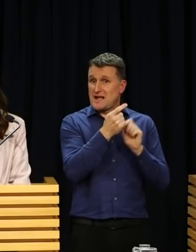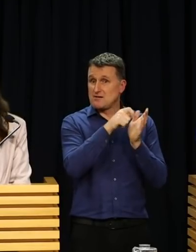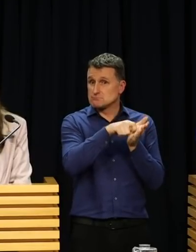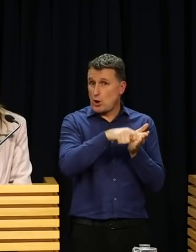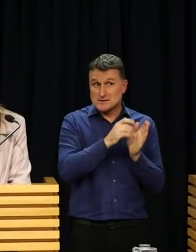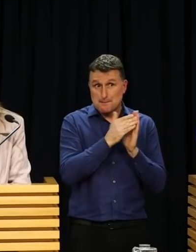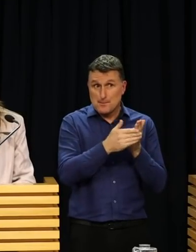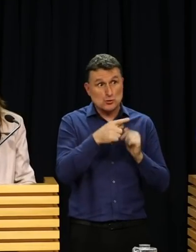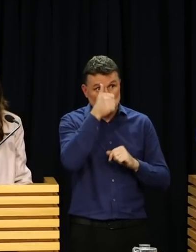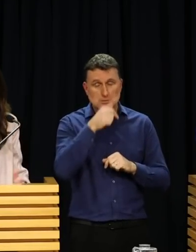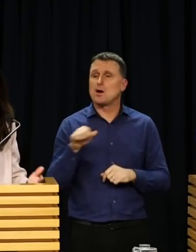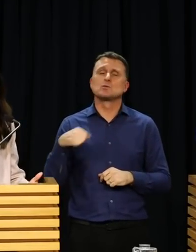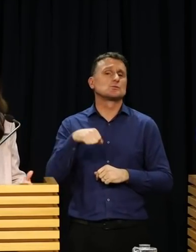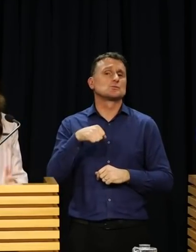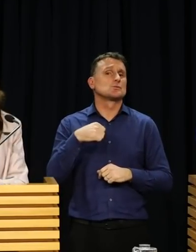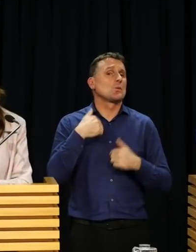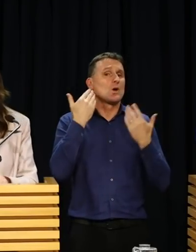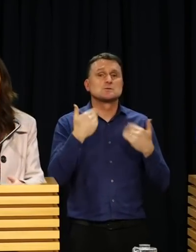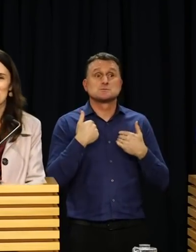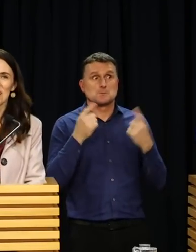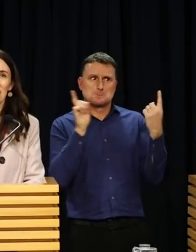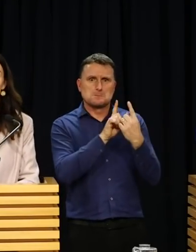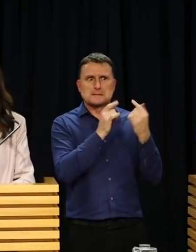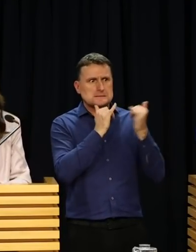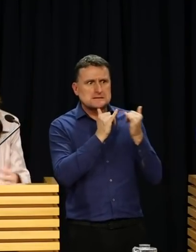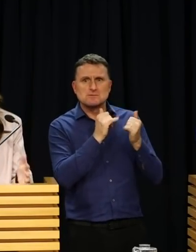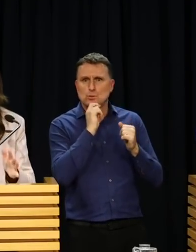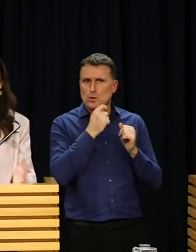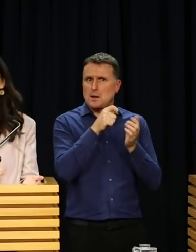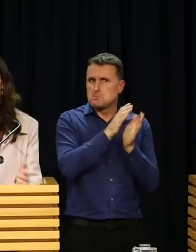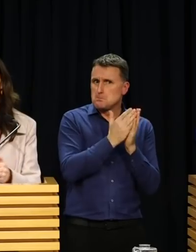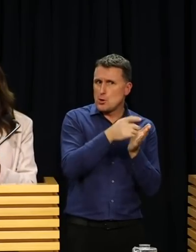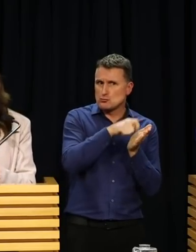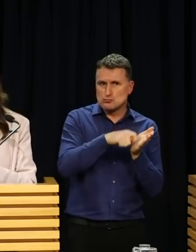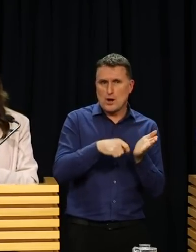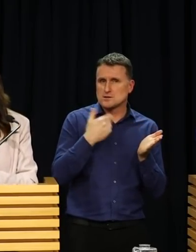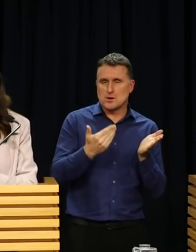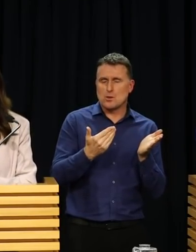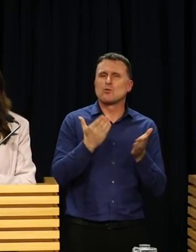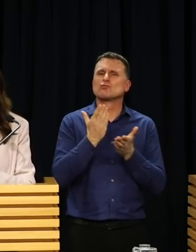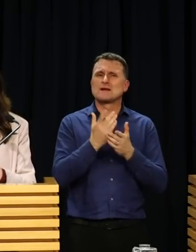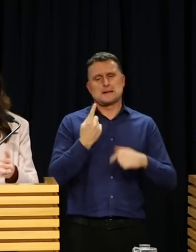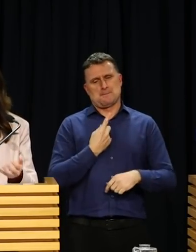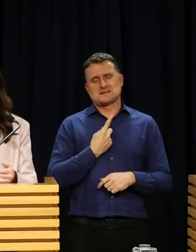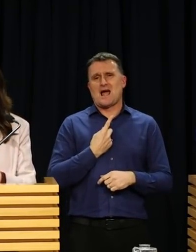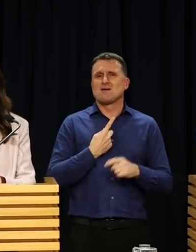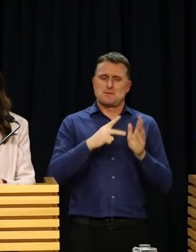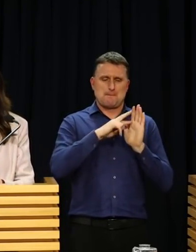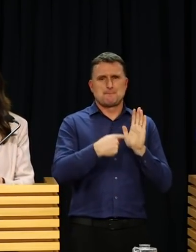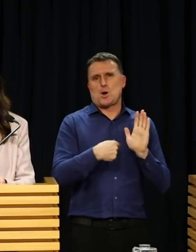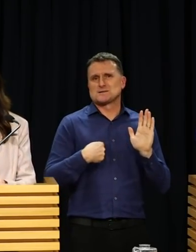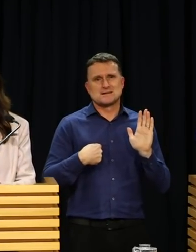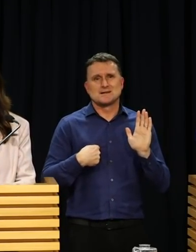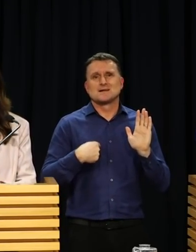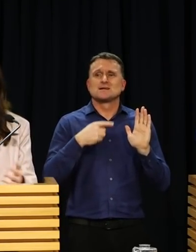you? No, I was not. And I've generally had a bit of a policy of not really engaging in any